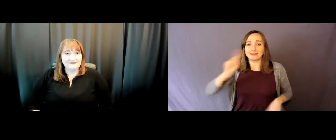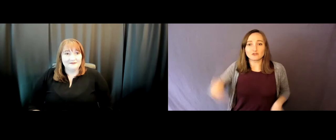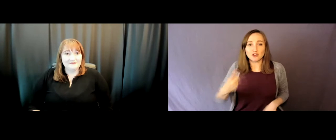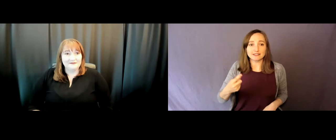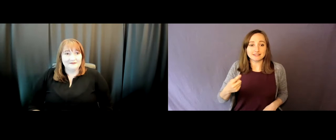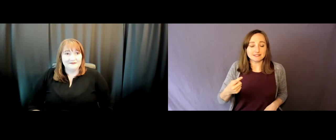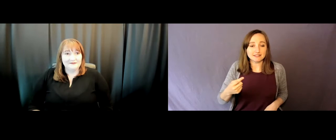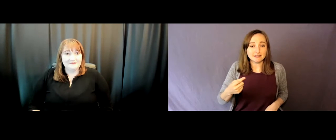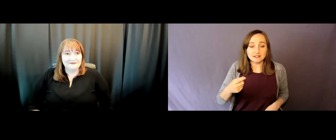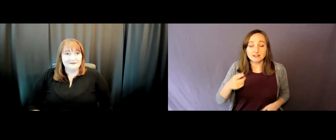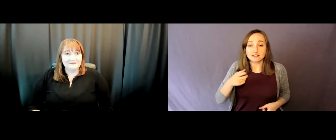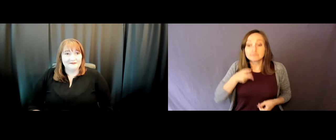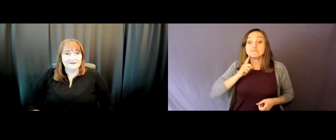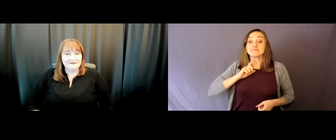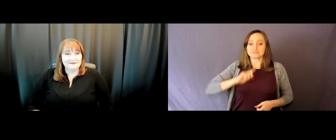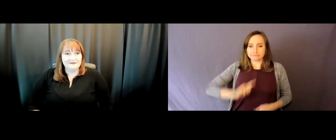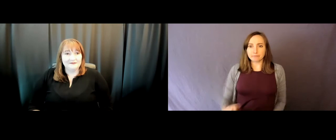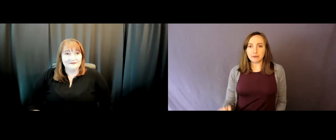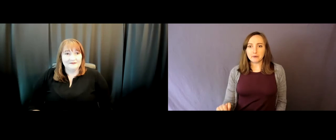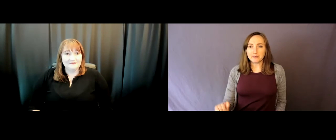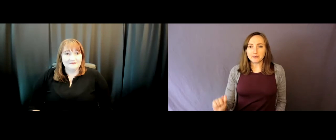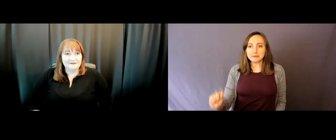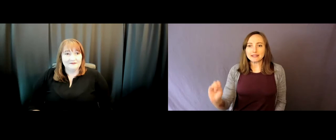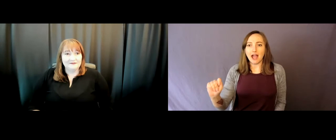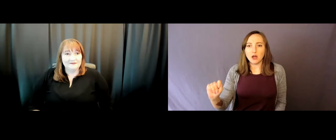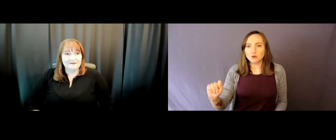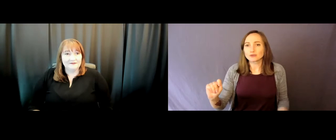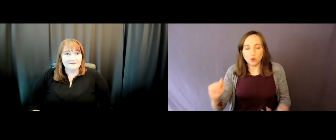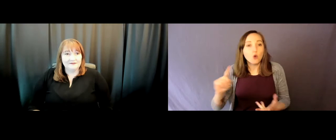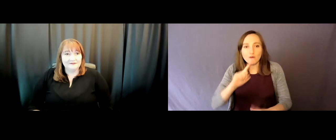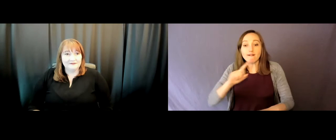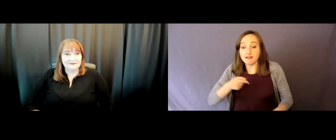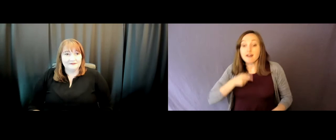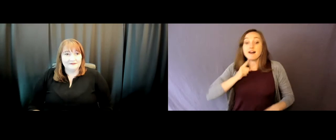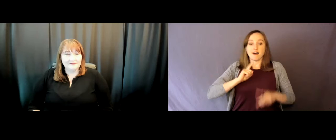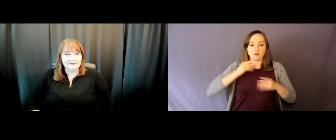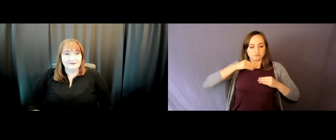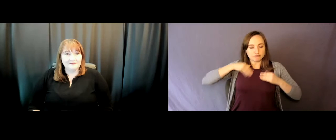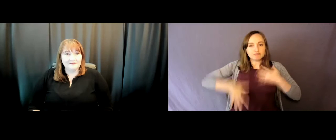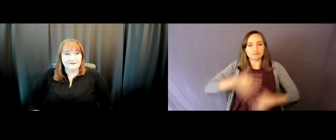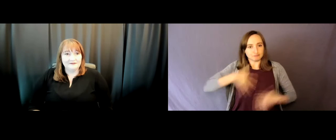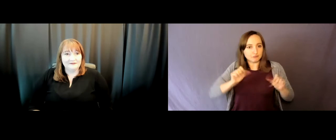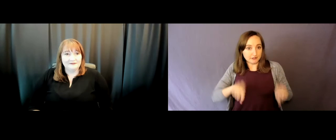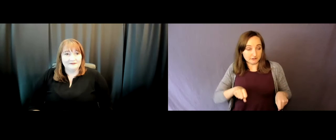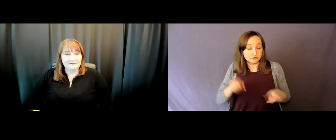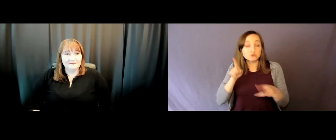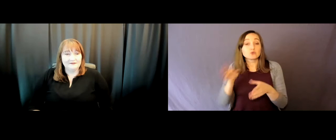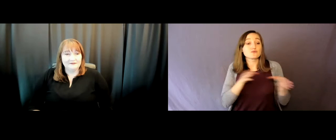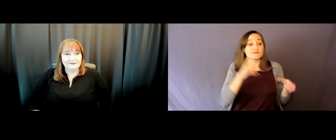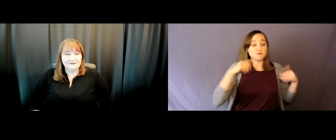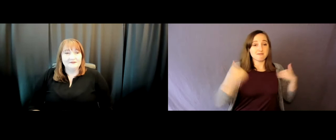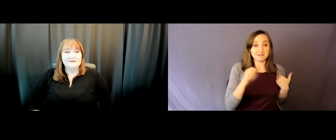and then expelling it in urine. You're actually absorbing it into your bloodstream. And so, yeah, if the animal is getting a high dose